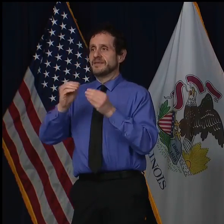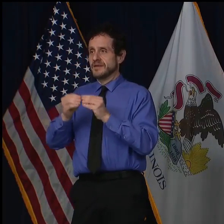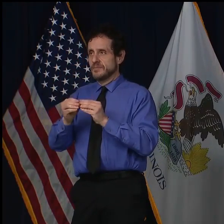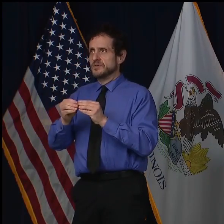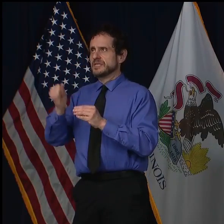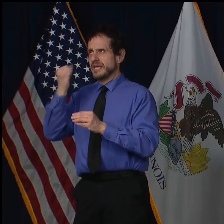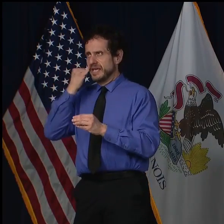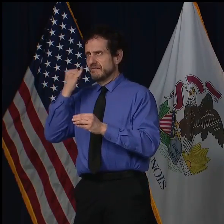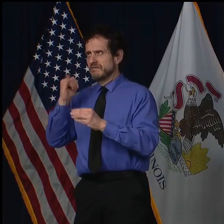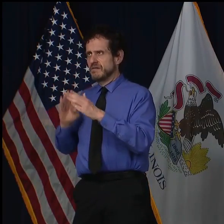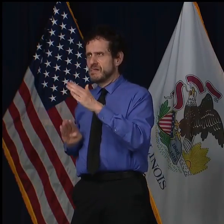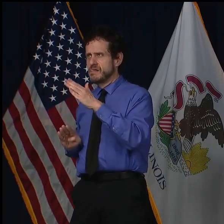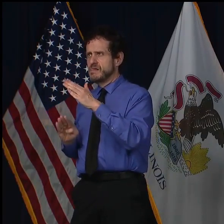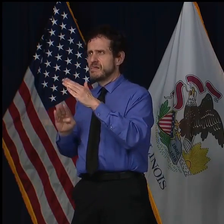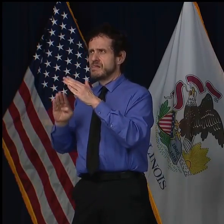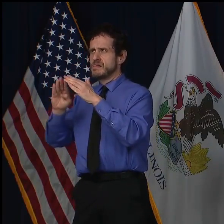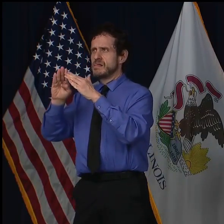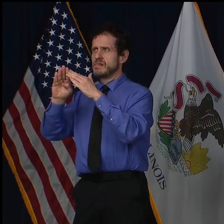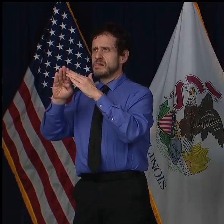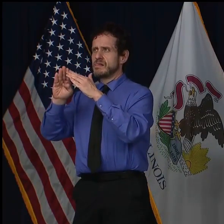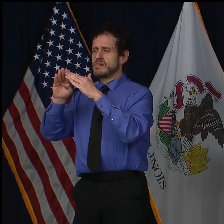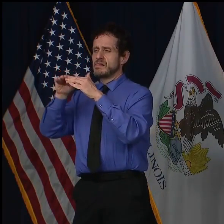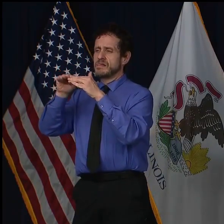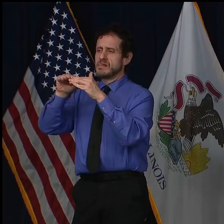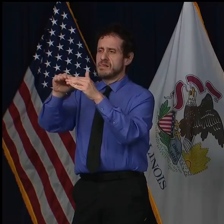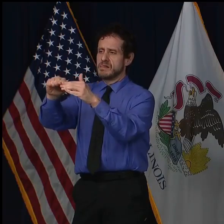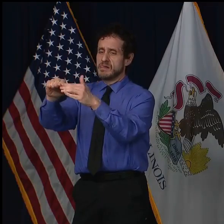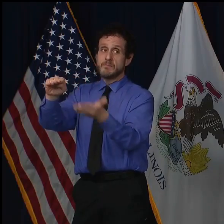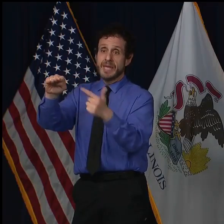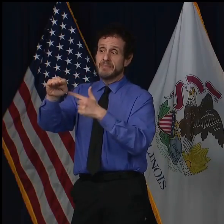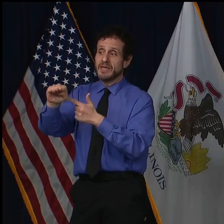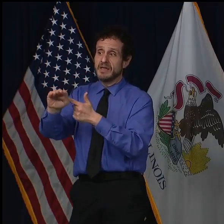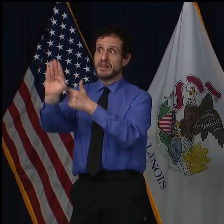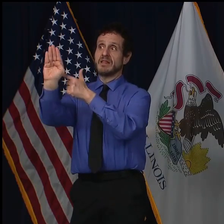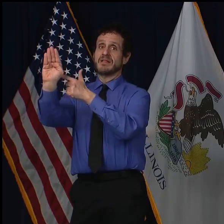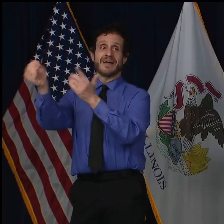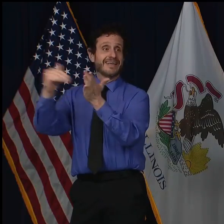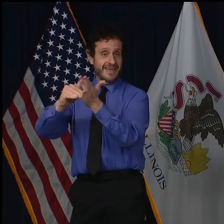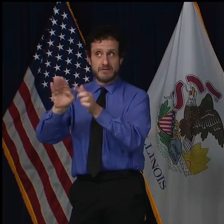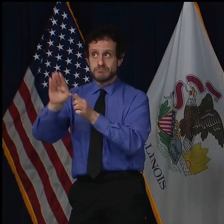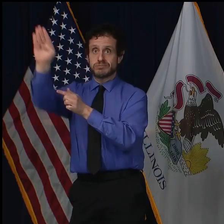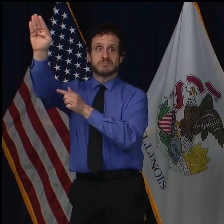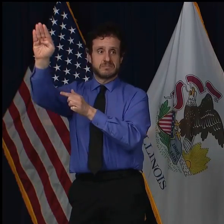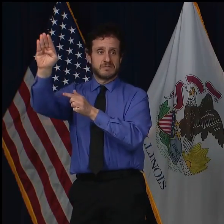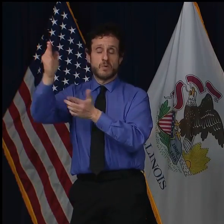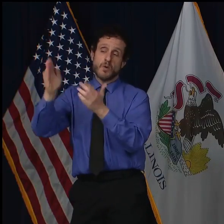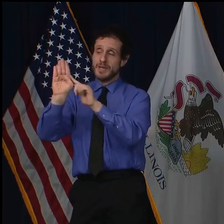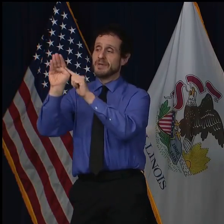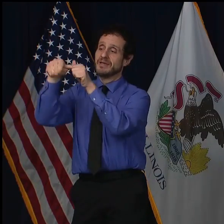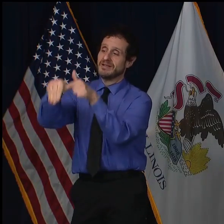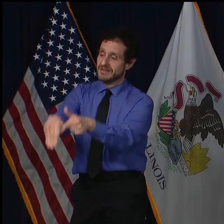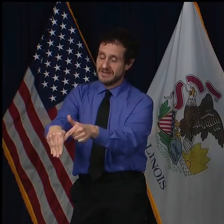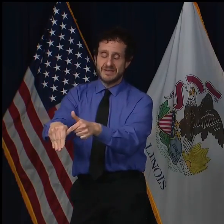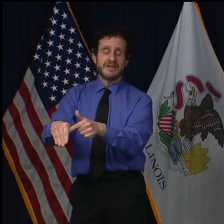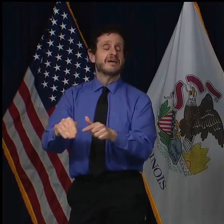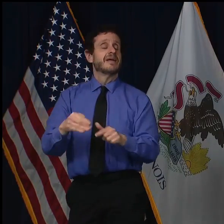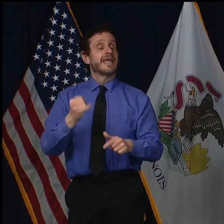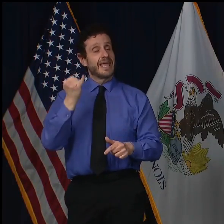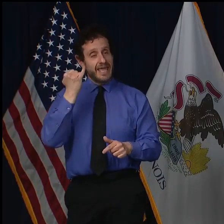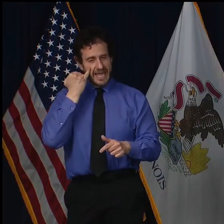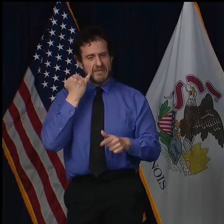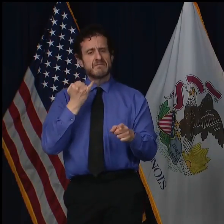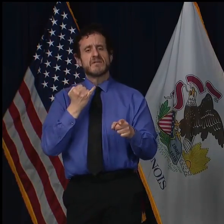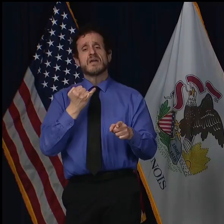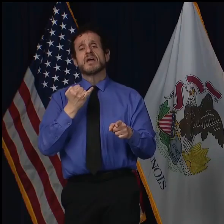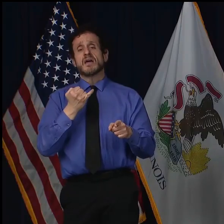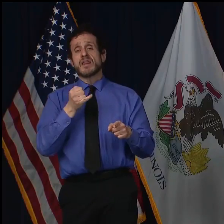whether you peaked. And so we could plateau and then go up again after that. And so what I've said is, if you can maintain